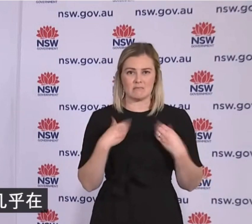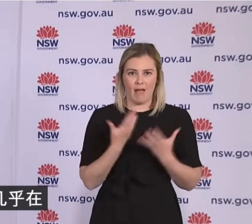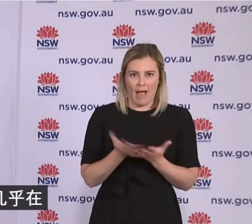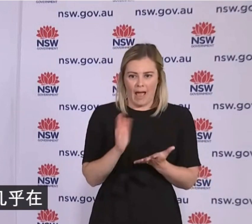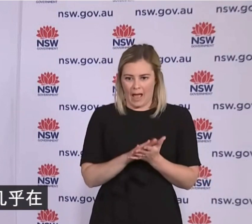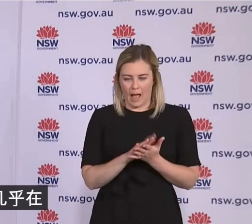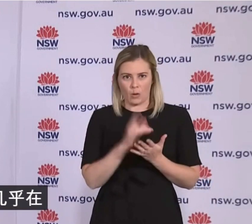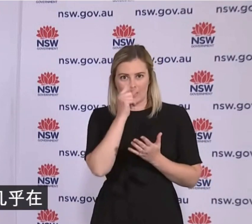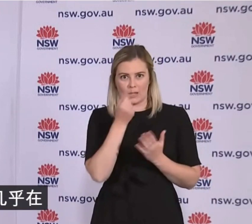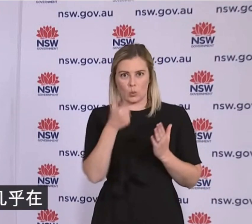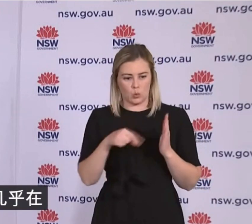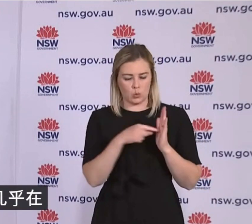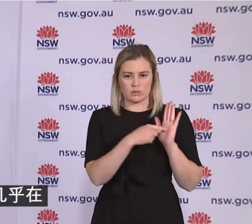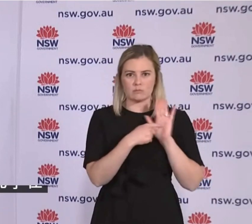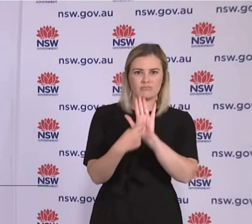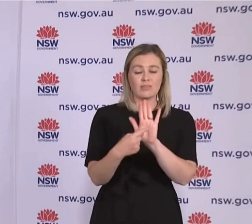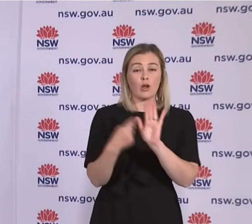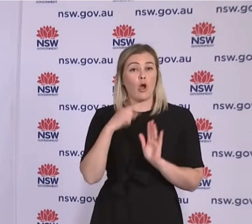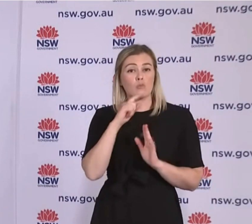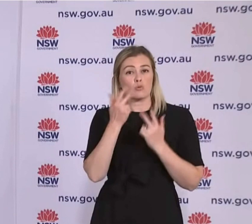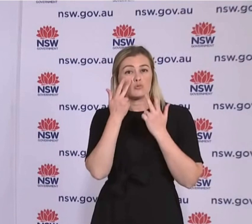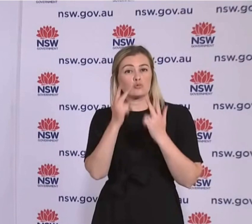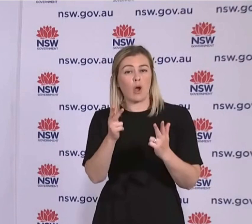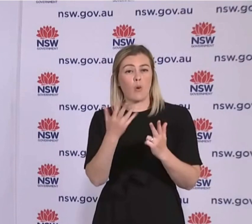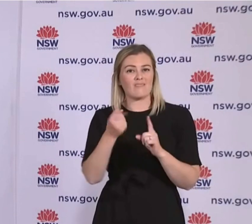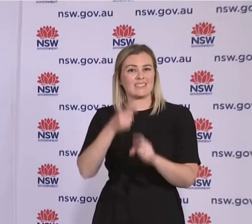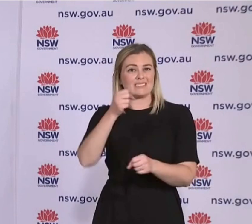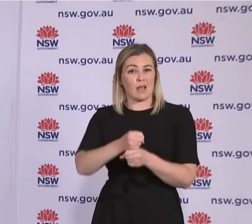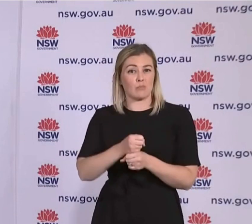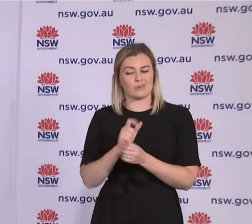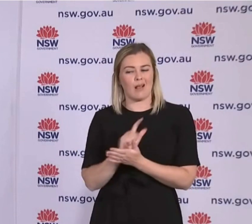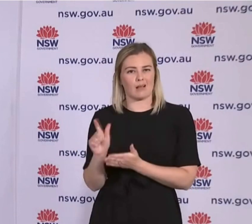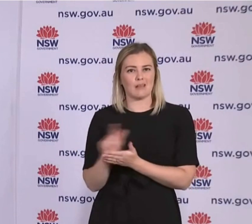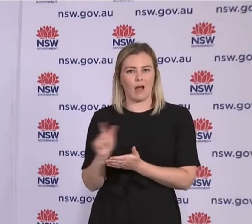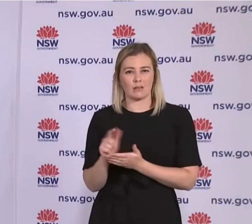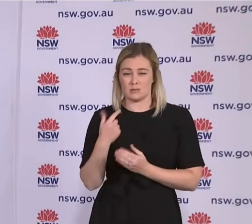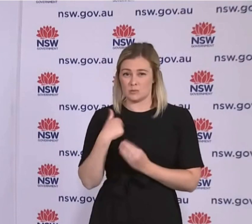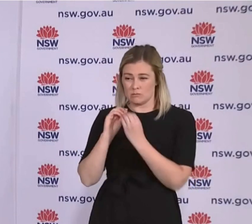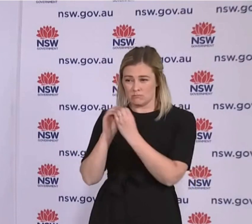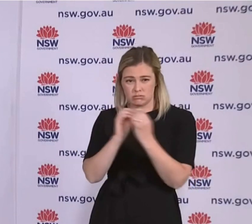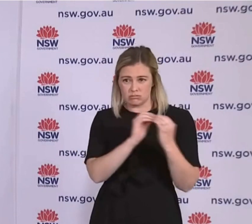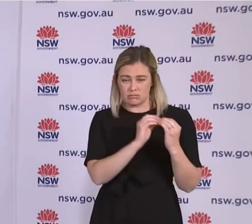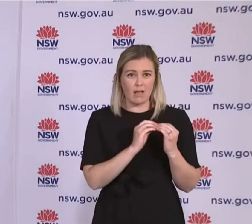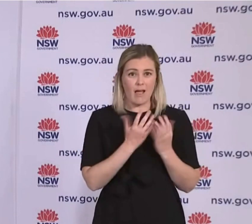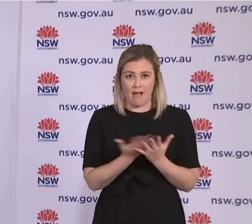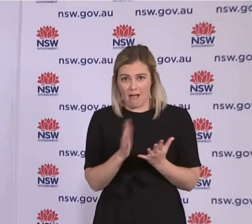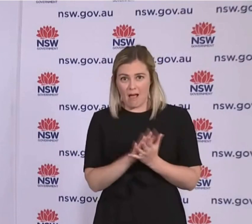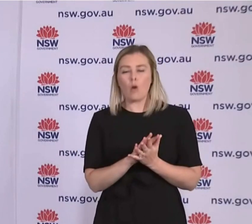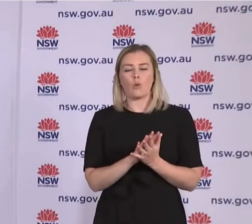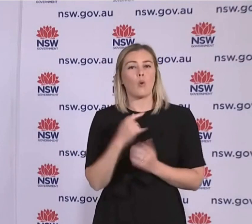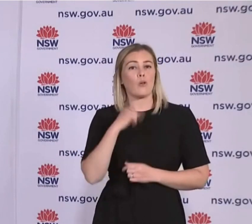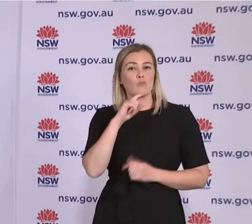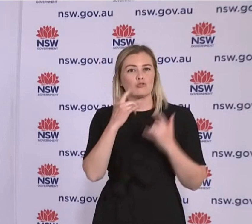much there, and I'll show some screenshots later on. But ultimately, we're aiming to do a pilot in the